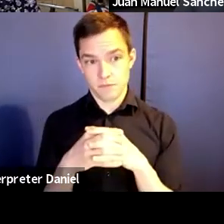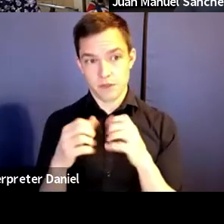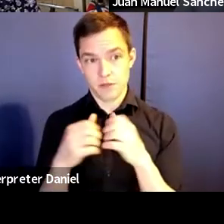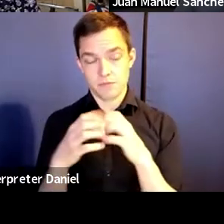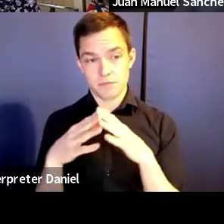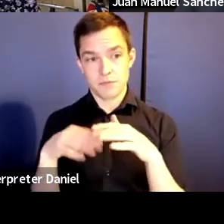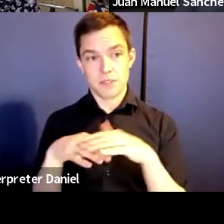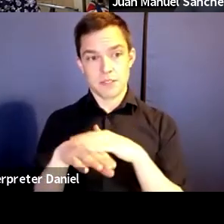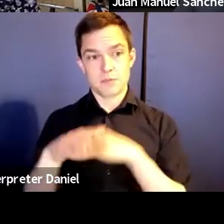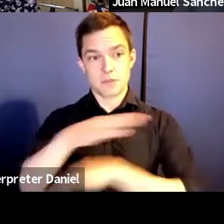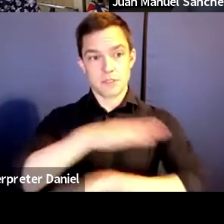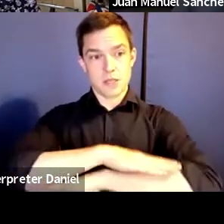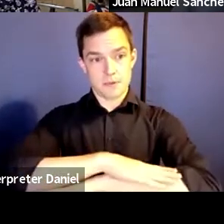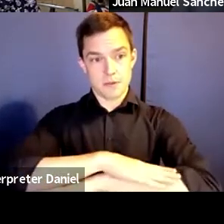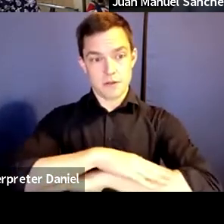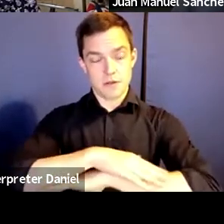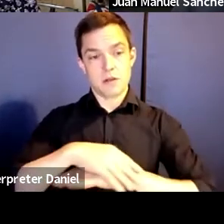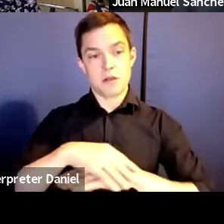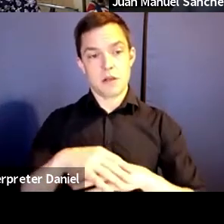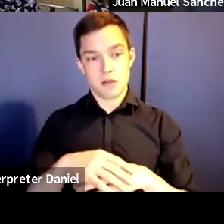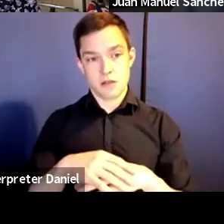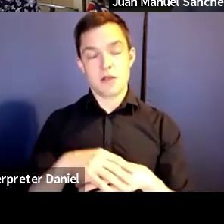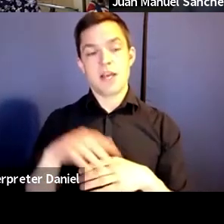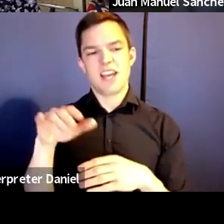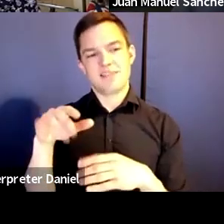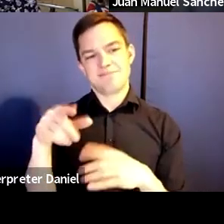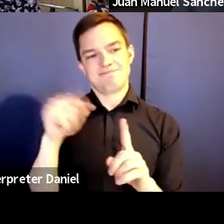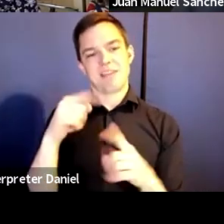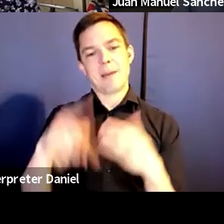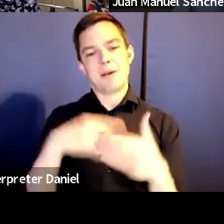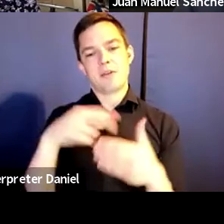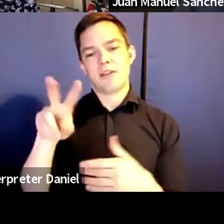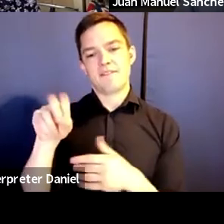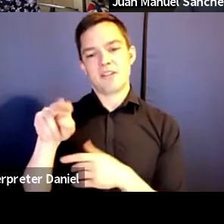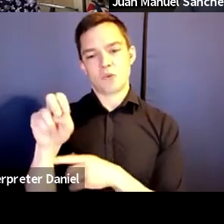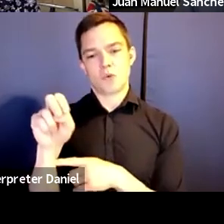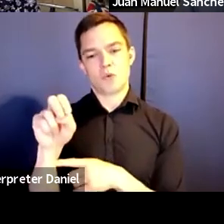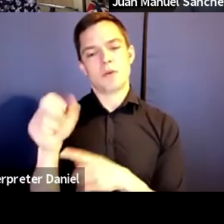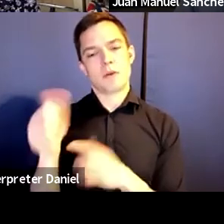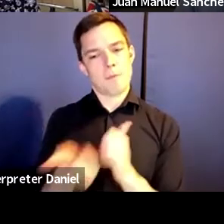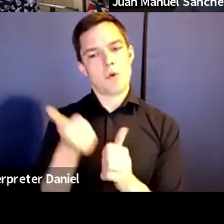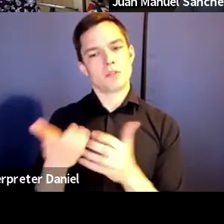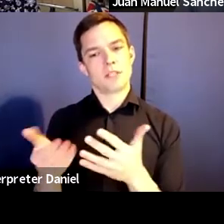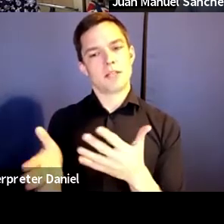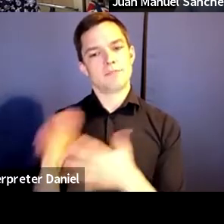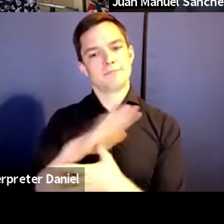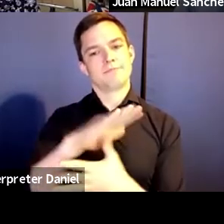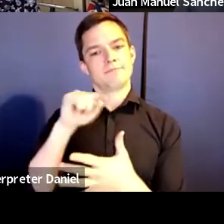it is about the venue, mostly about the venue, and